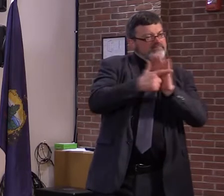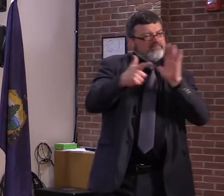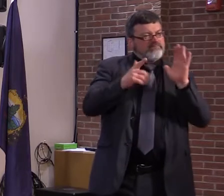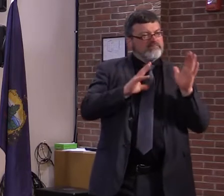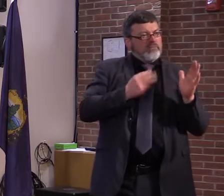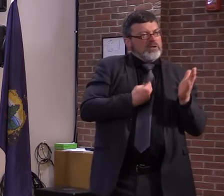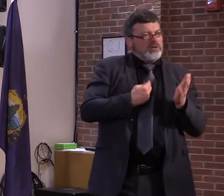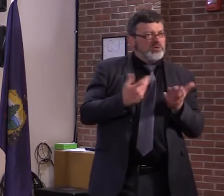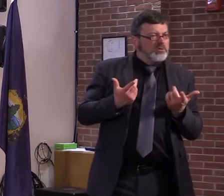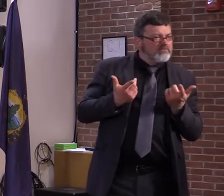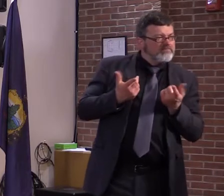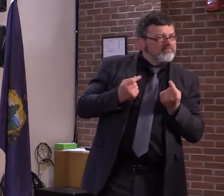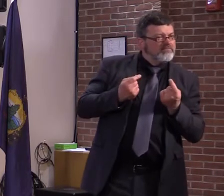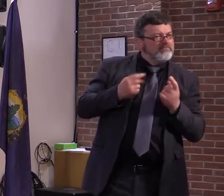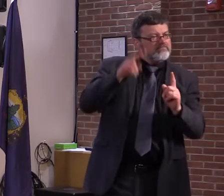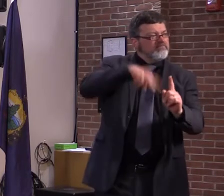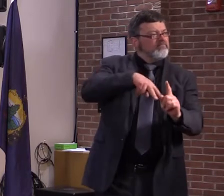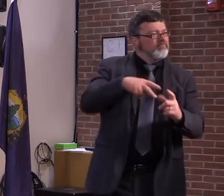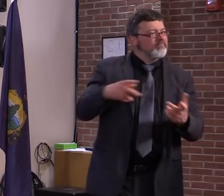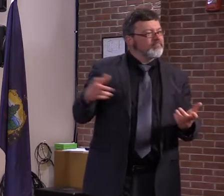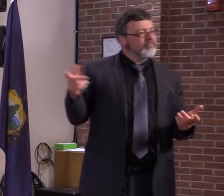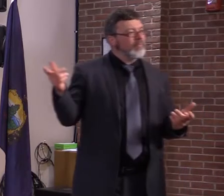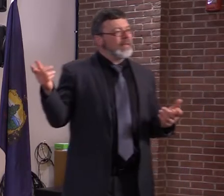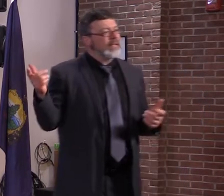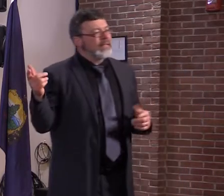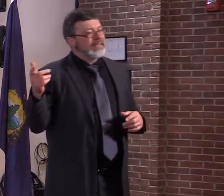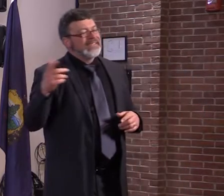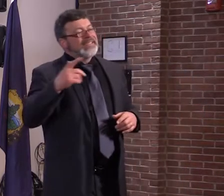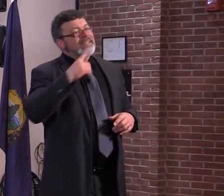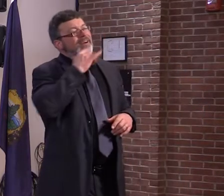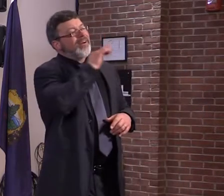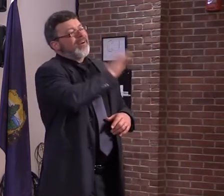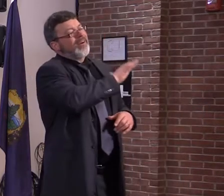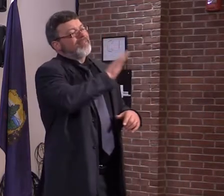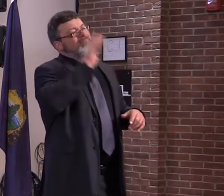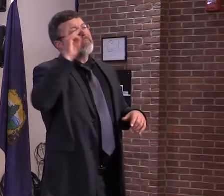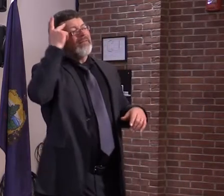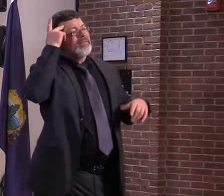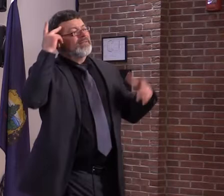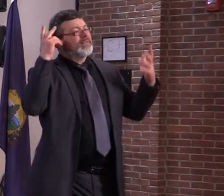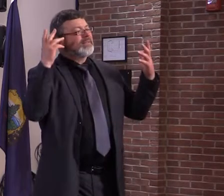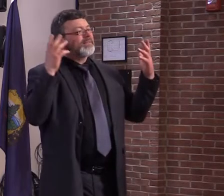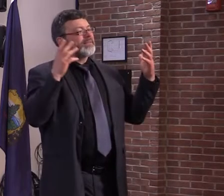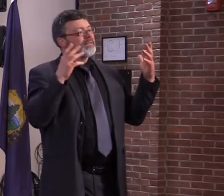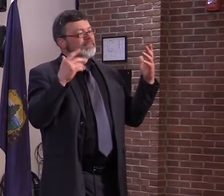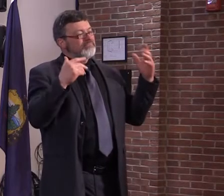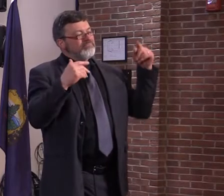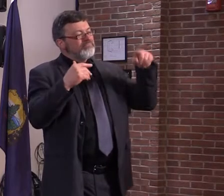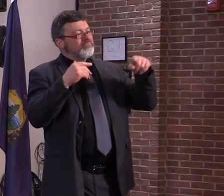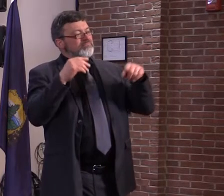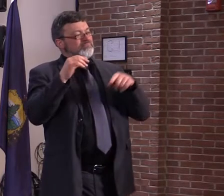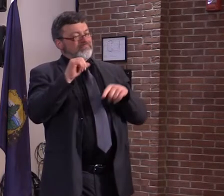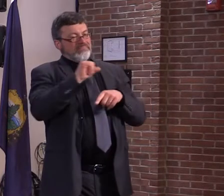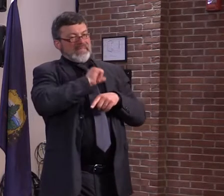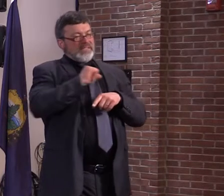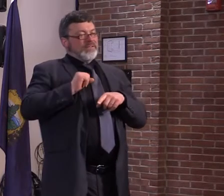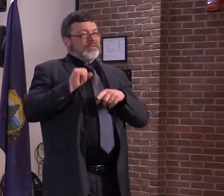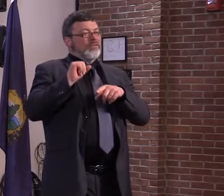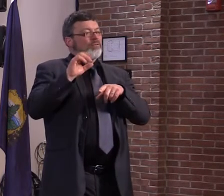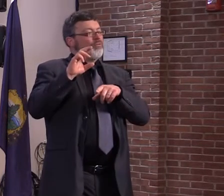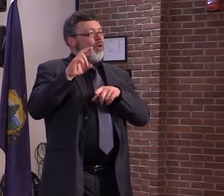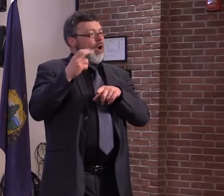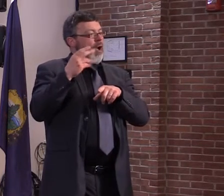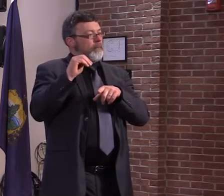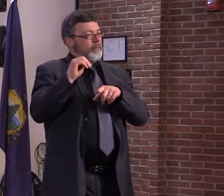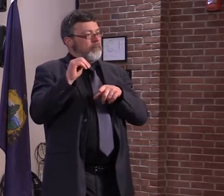saw that, actually a tweet by Senator Rahm, and if you look at the story